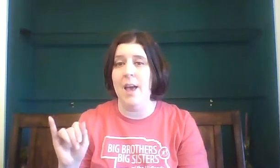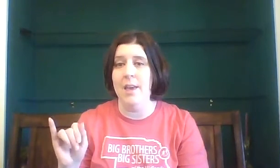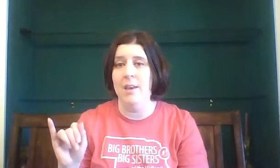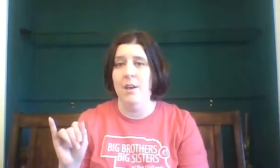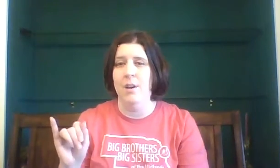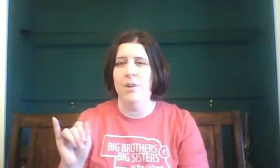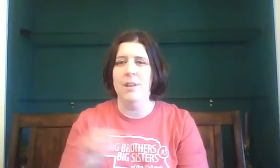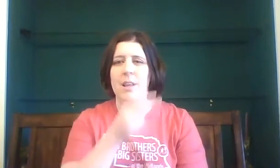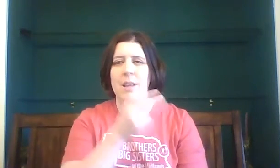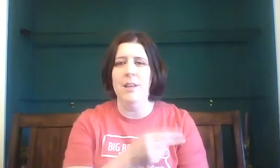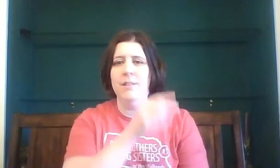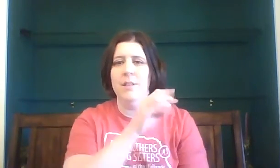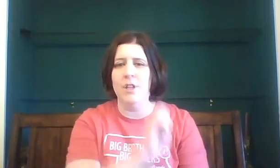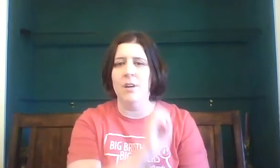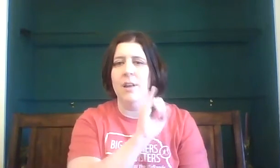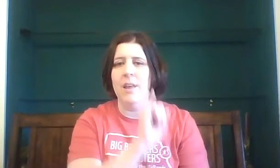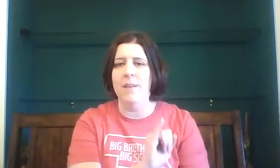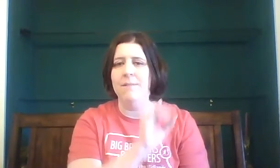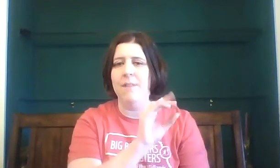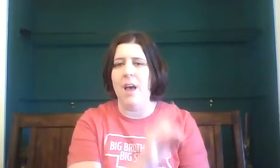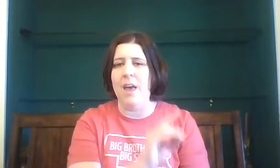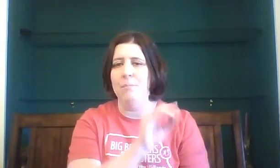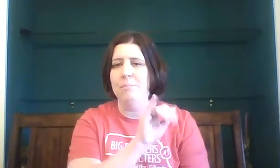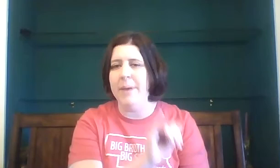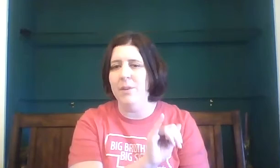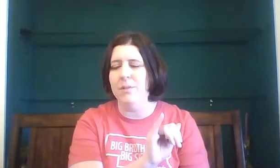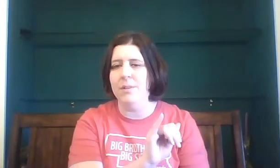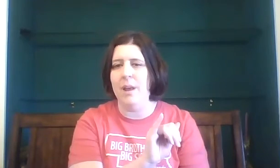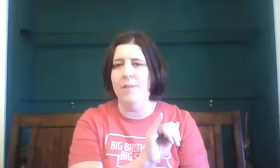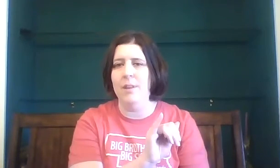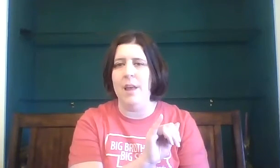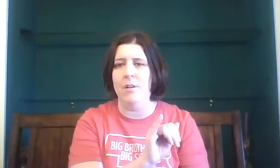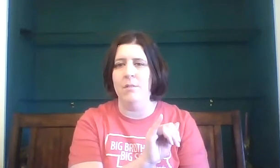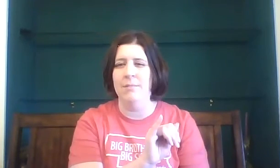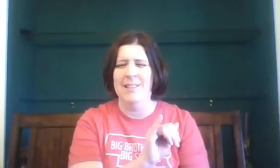H-E-I-D-I, or is it easier if I bounce every letter?